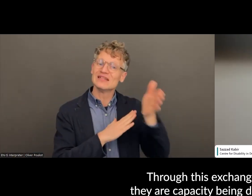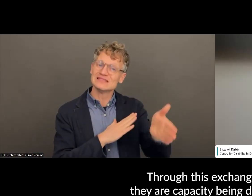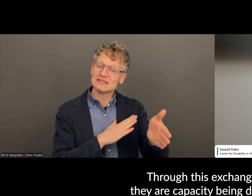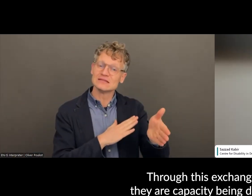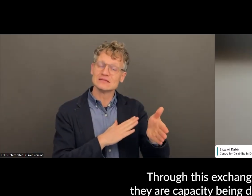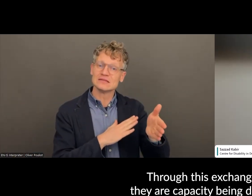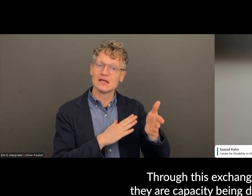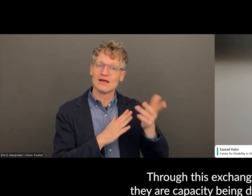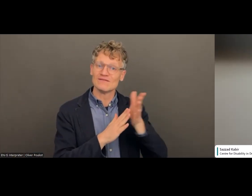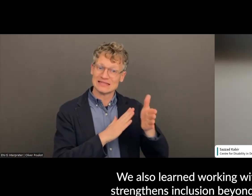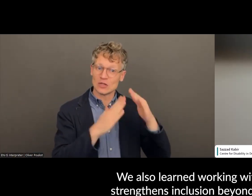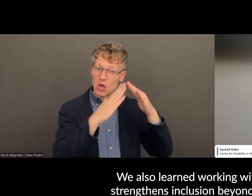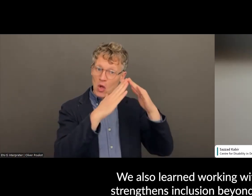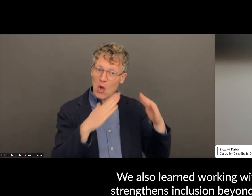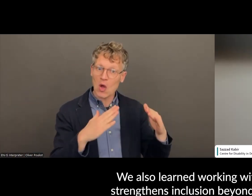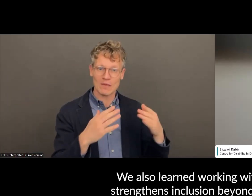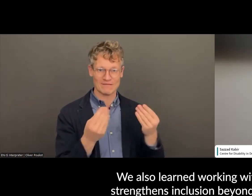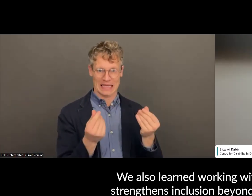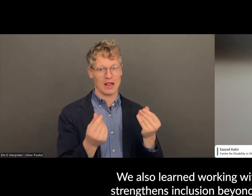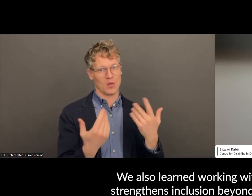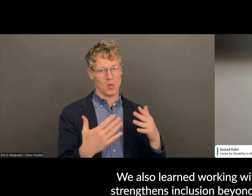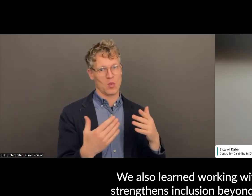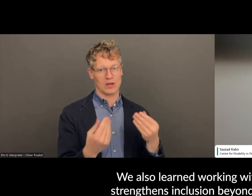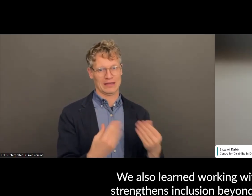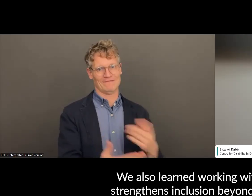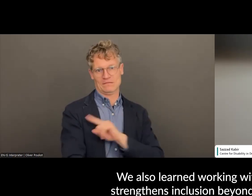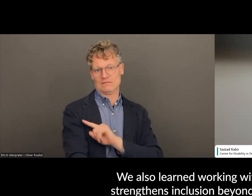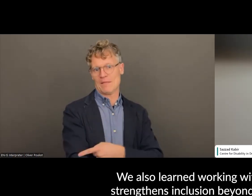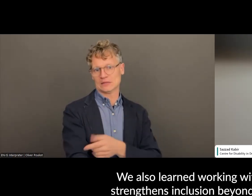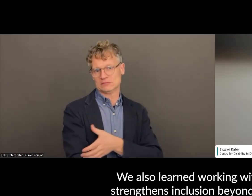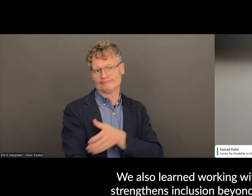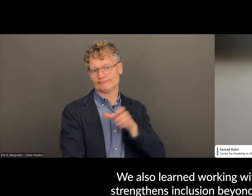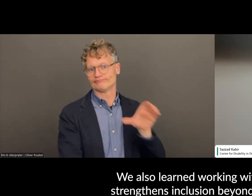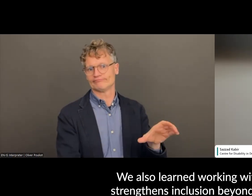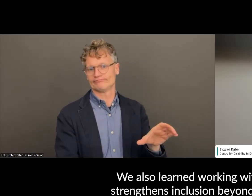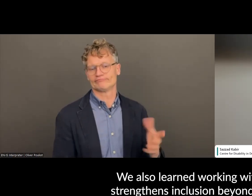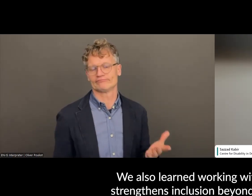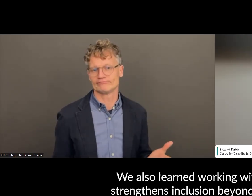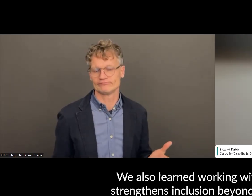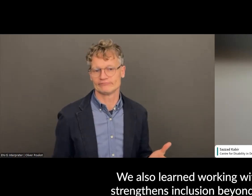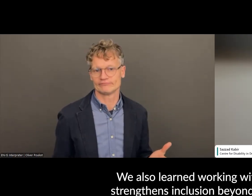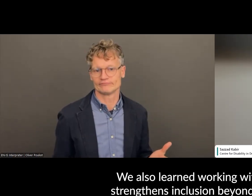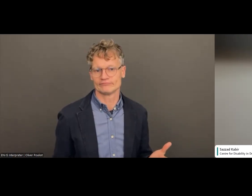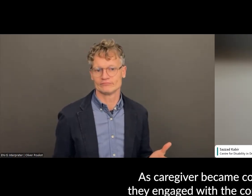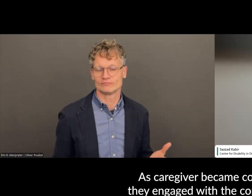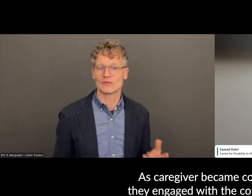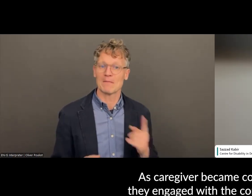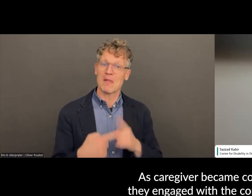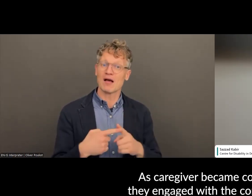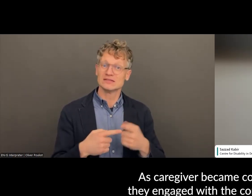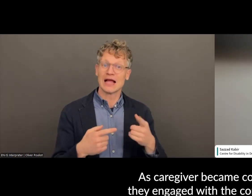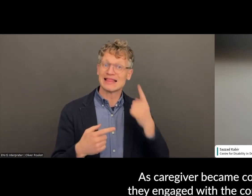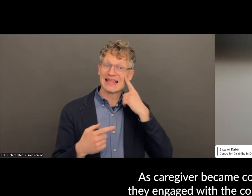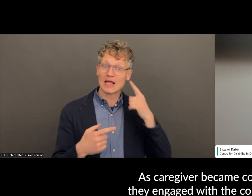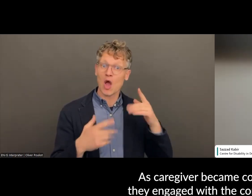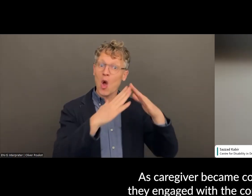their capacity being developed. We also learned working with the family strengthens inclusion beyond at the home. As